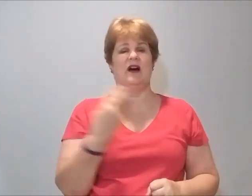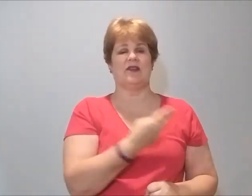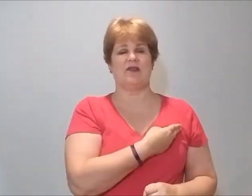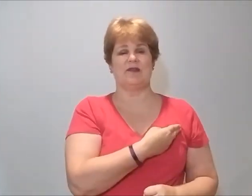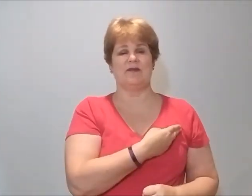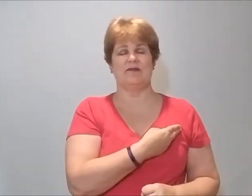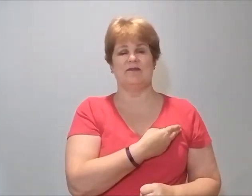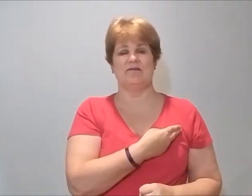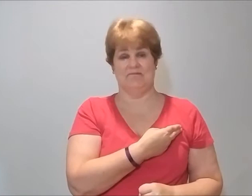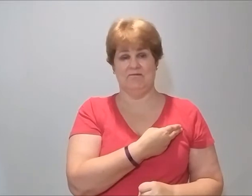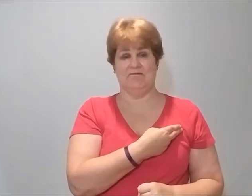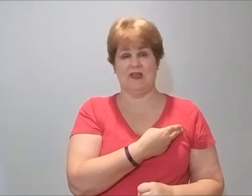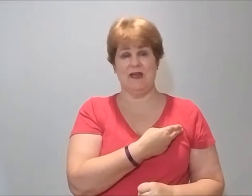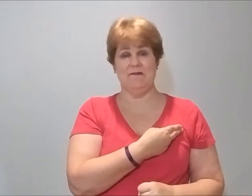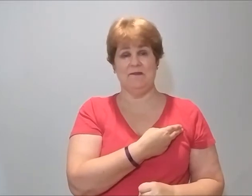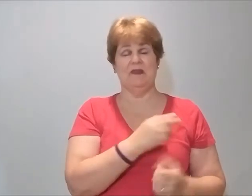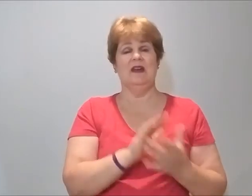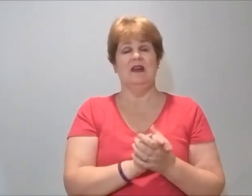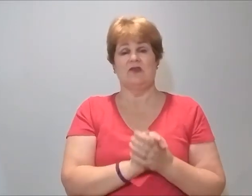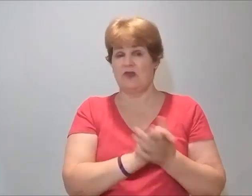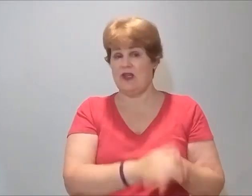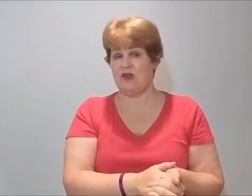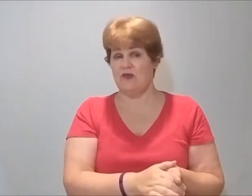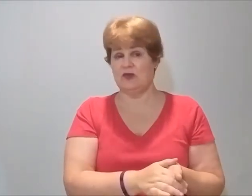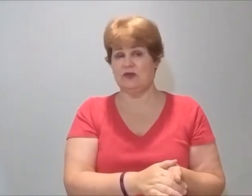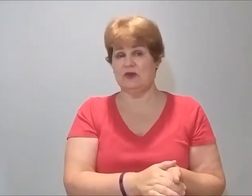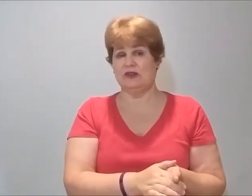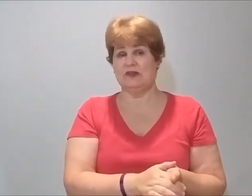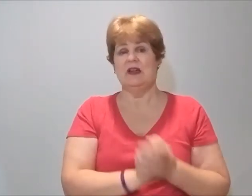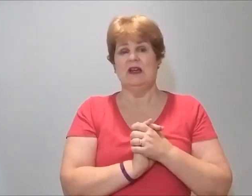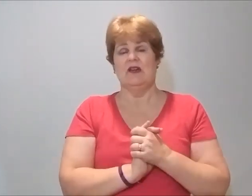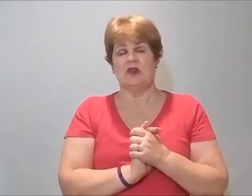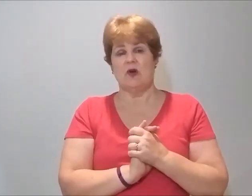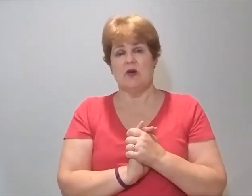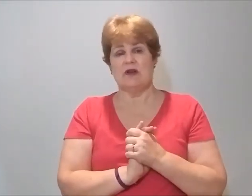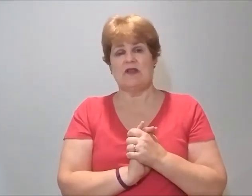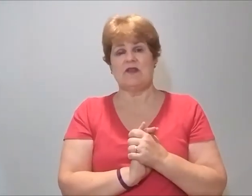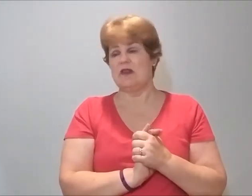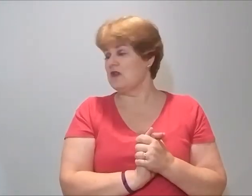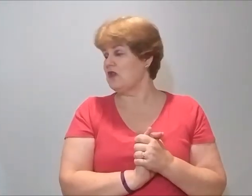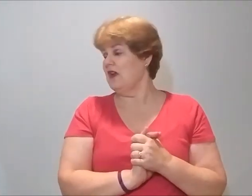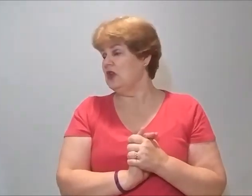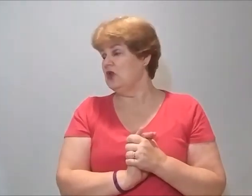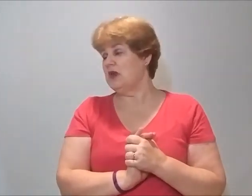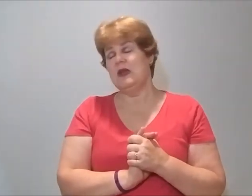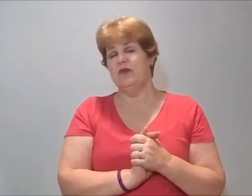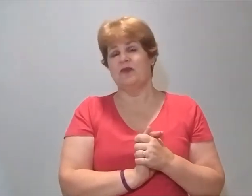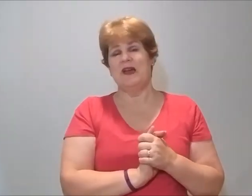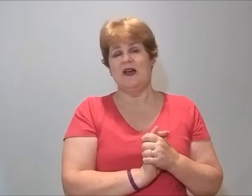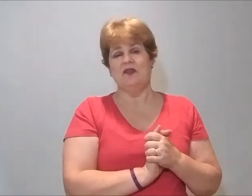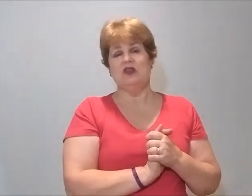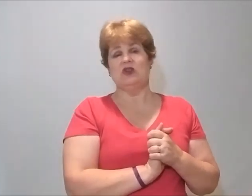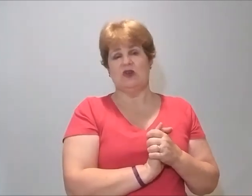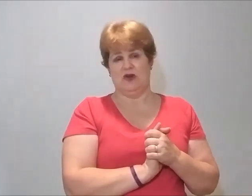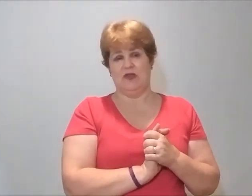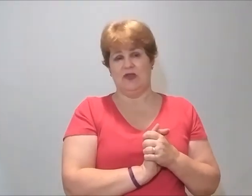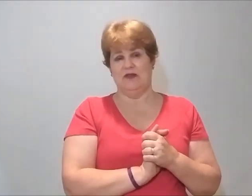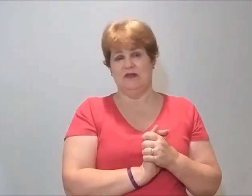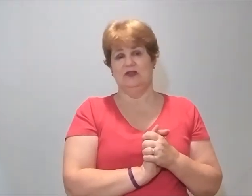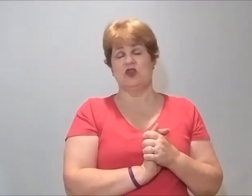us. Okay? So that's the first verse. The chorus is, you came from heaven to earth to